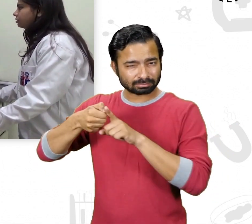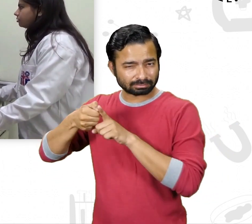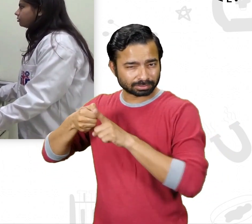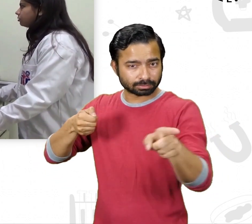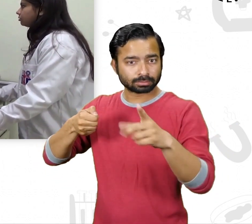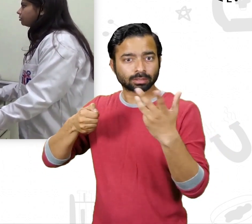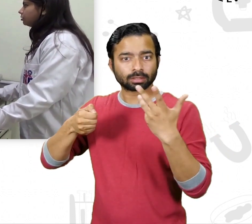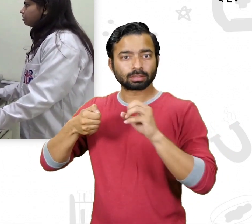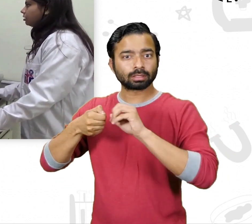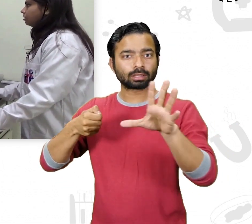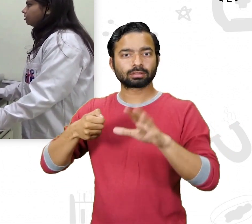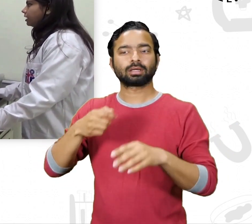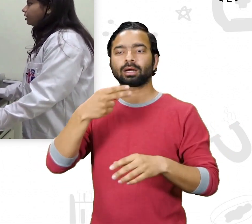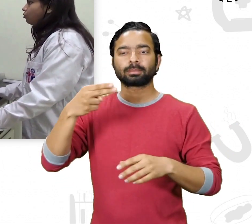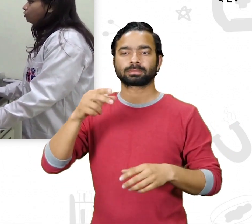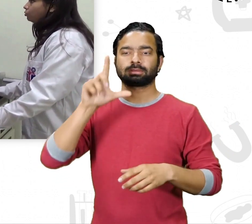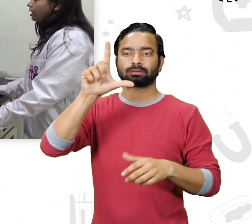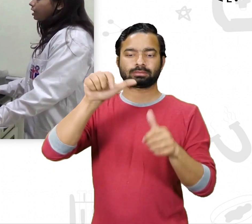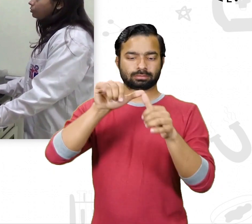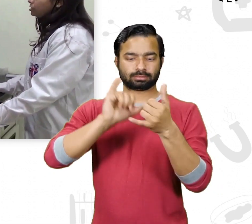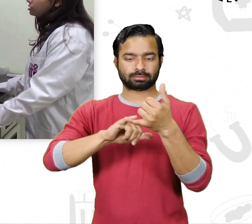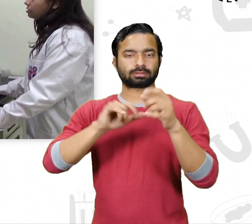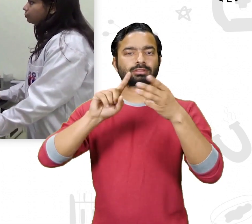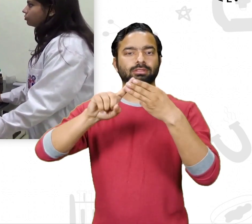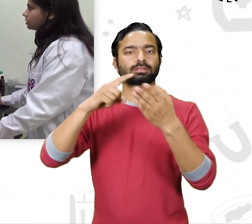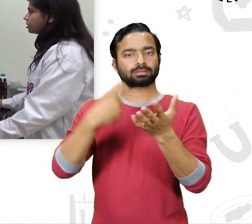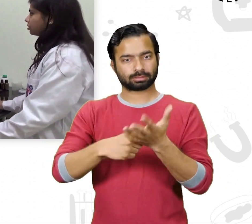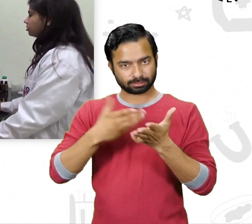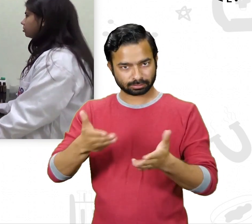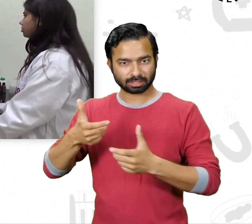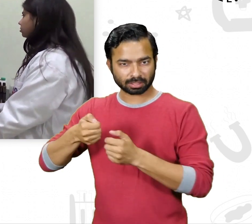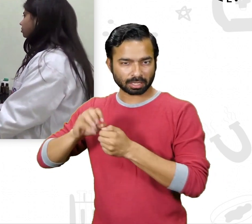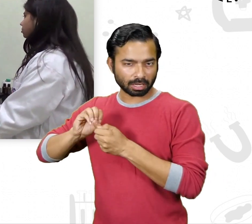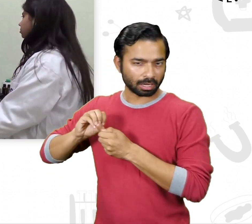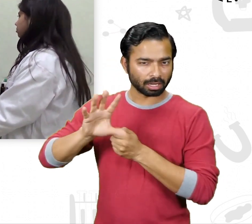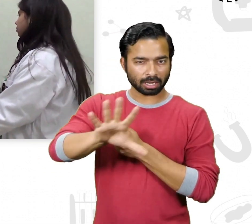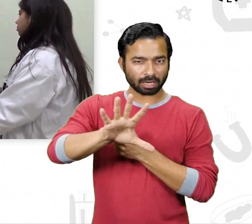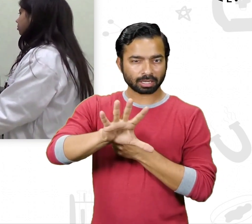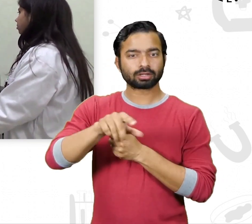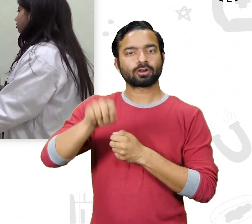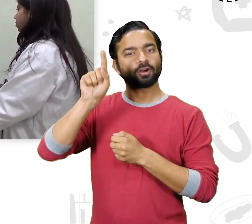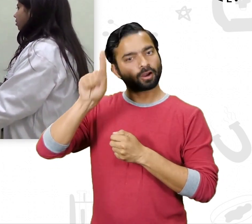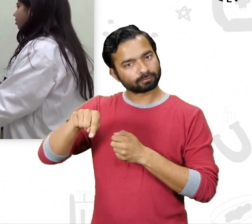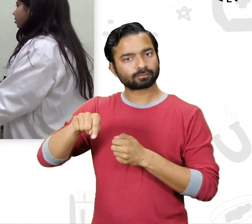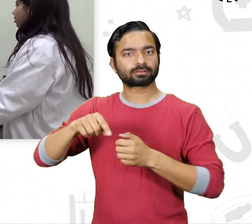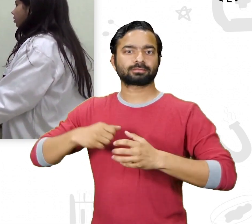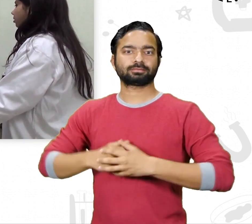shutter. Then go to the equidiescent position.